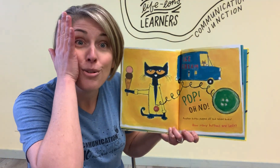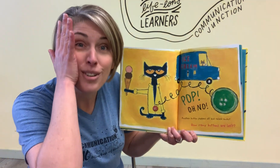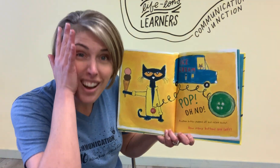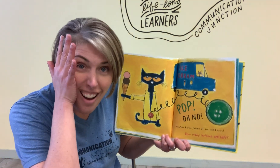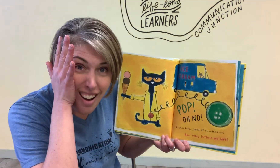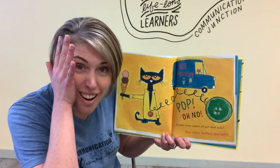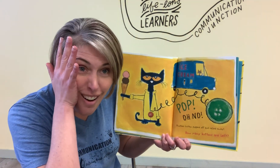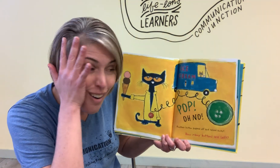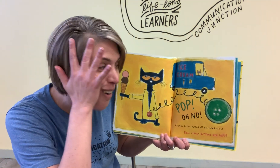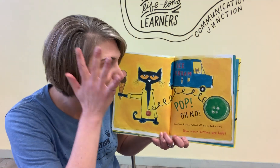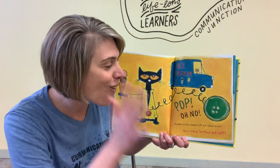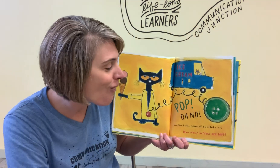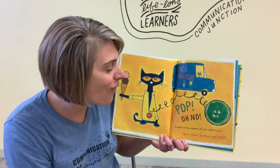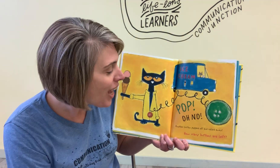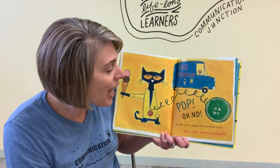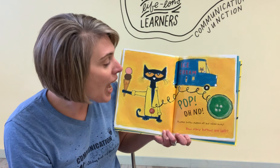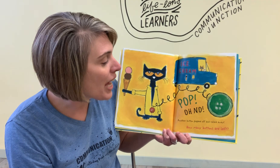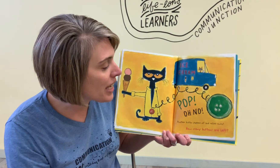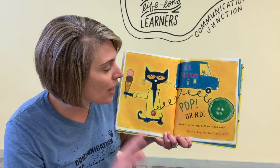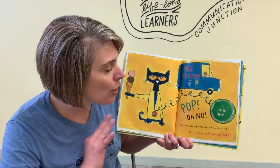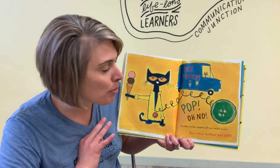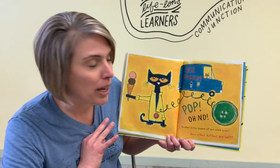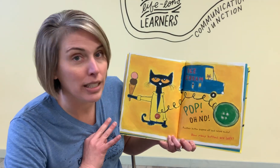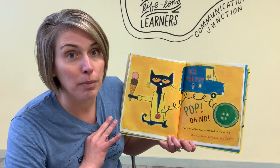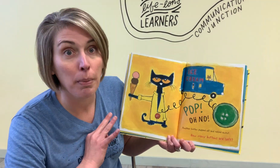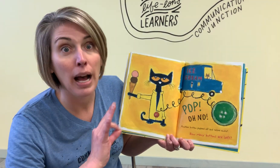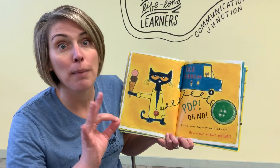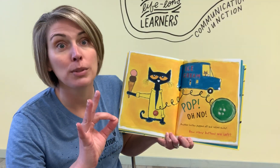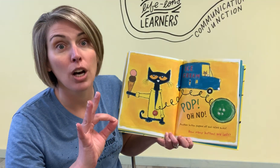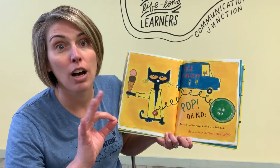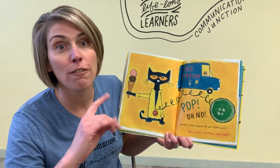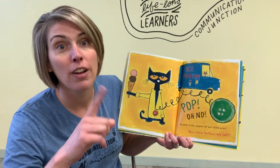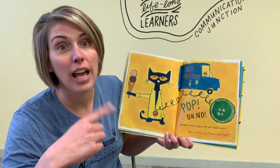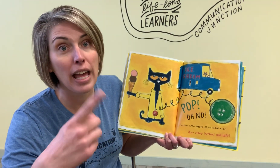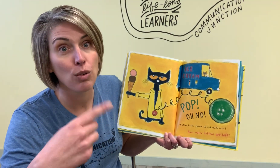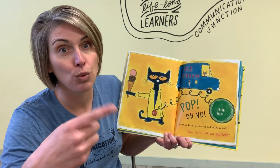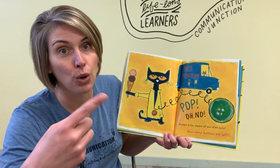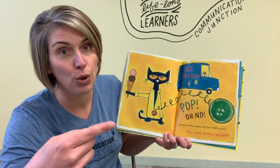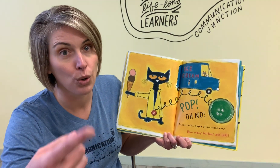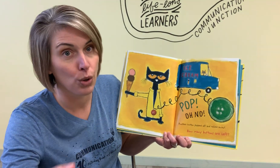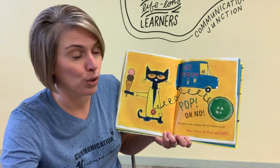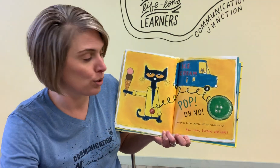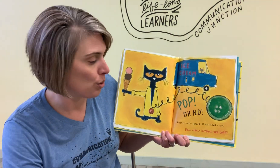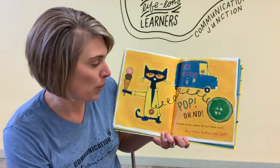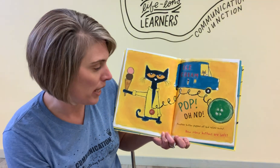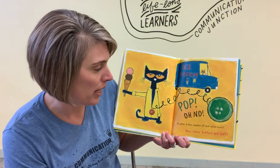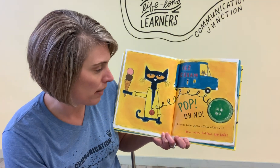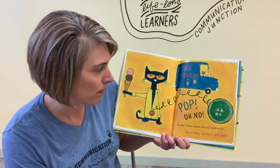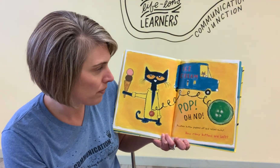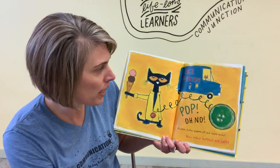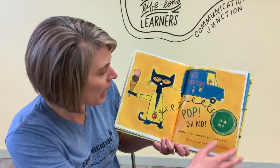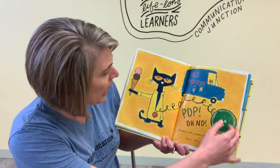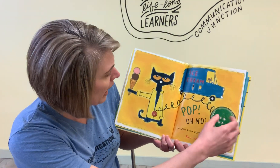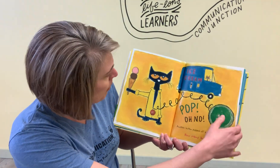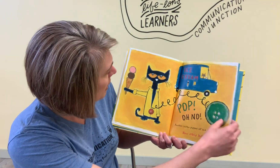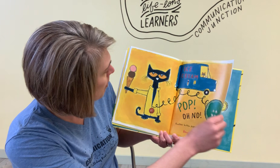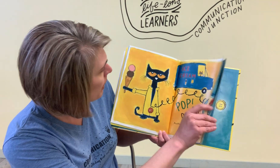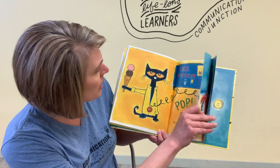Oh no! Another button popped off and rolled away. How many buttons